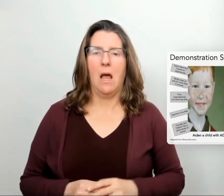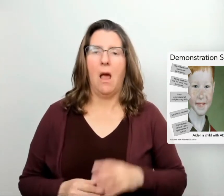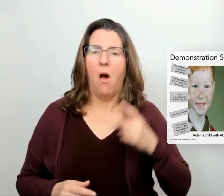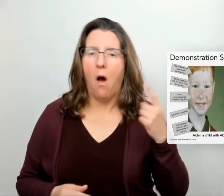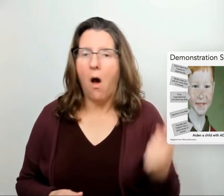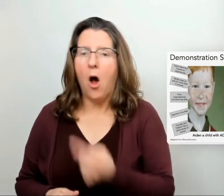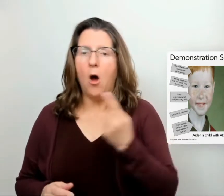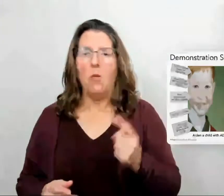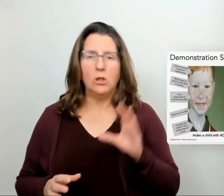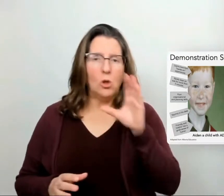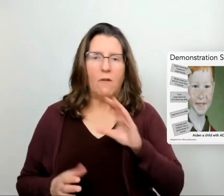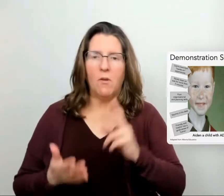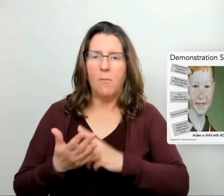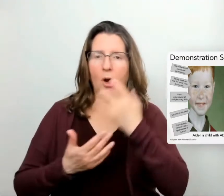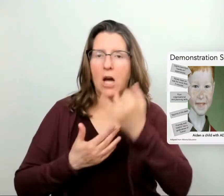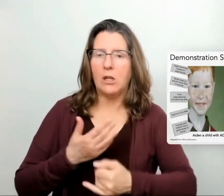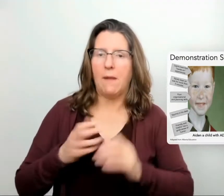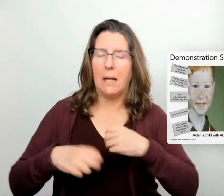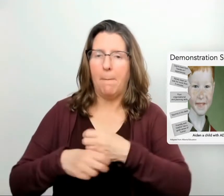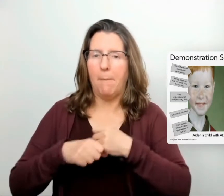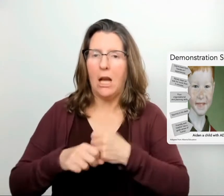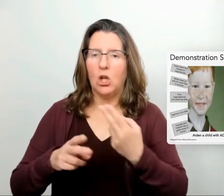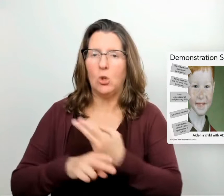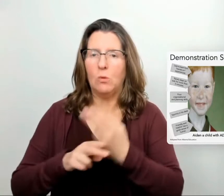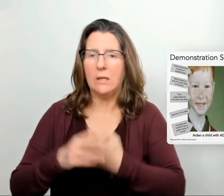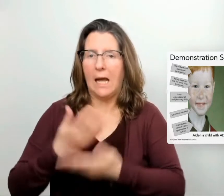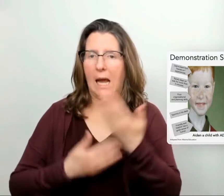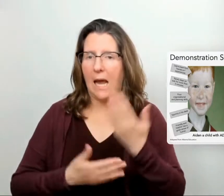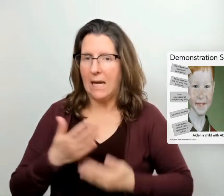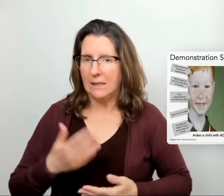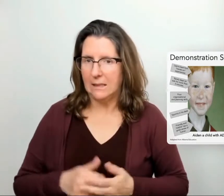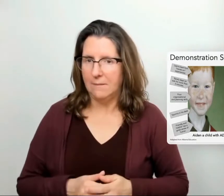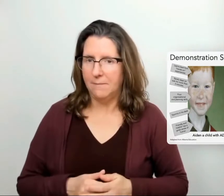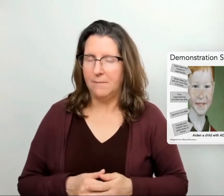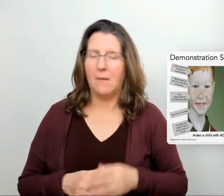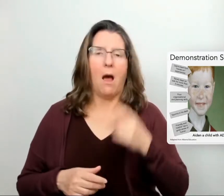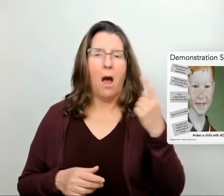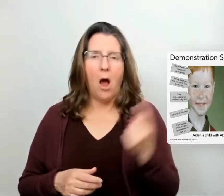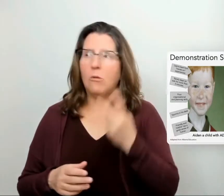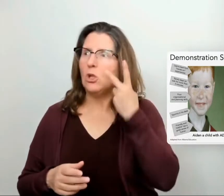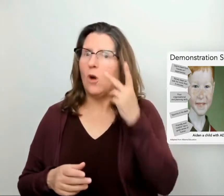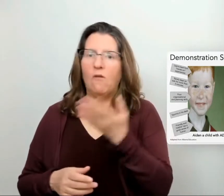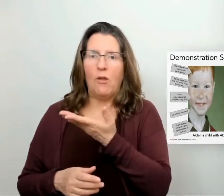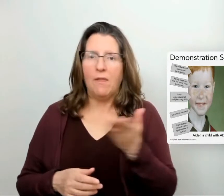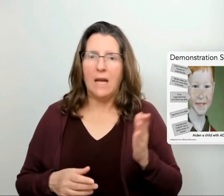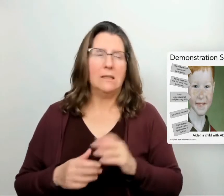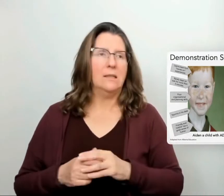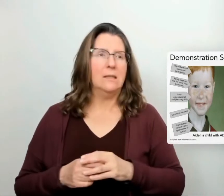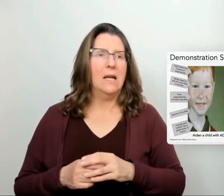I was always looking for projects and activities where he could use his hands. I considered ideas that would